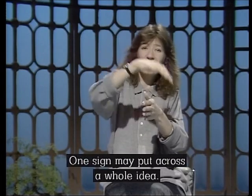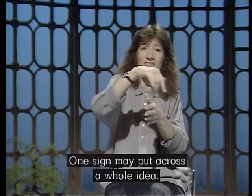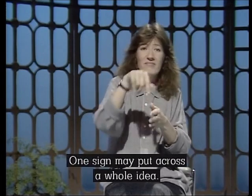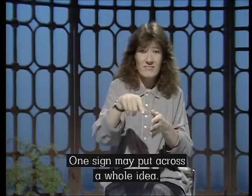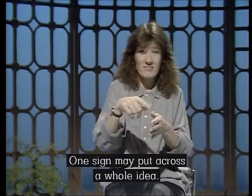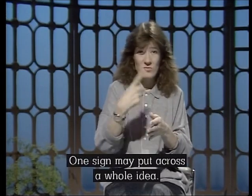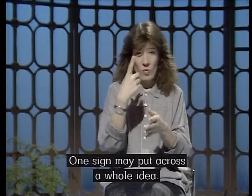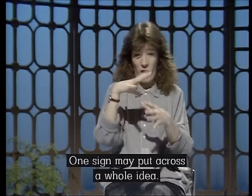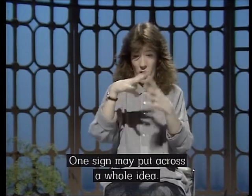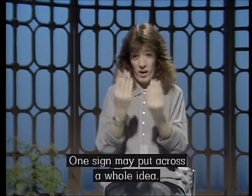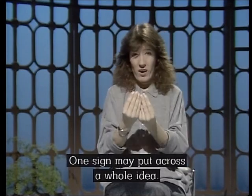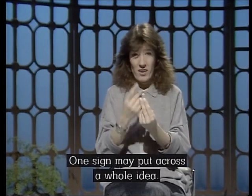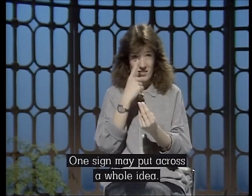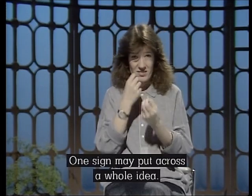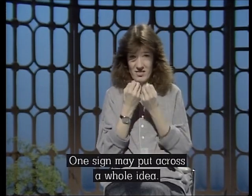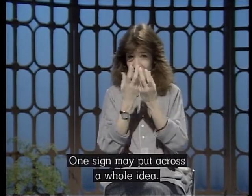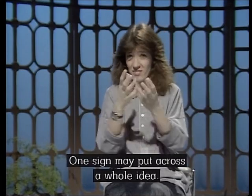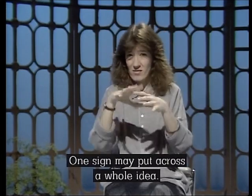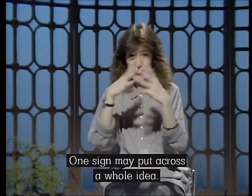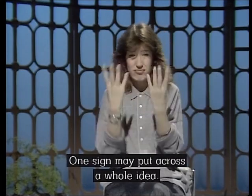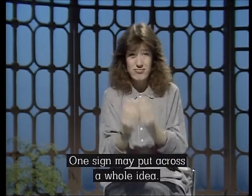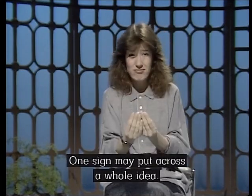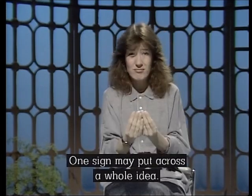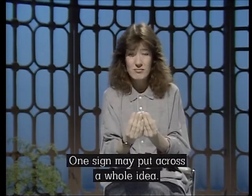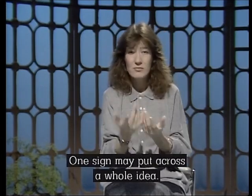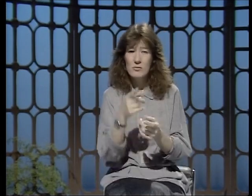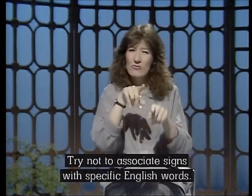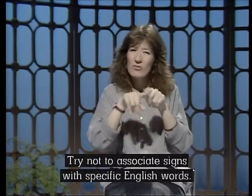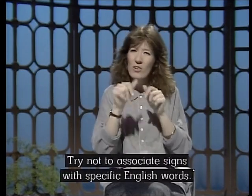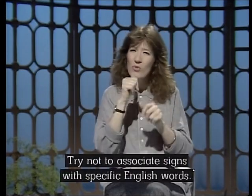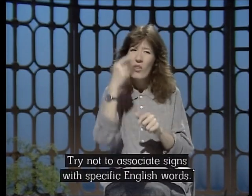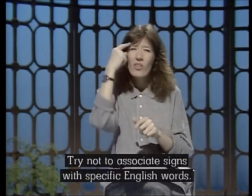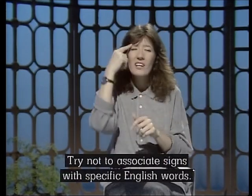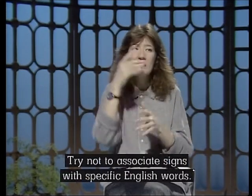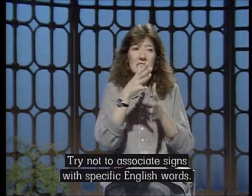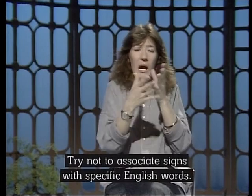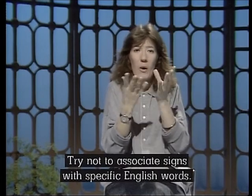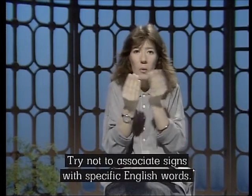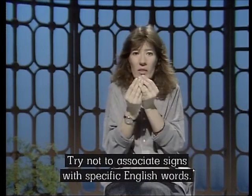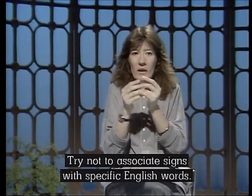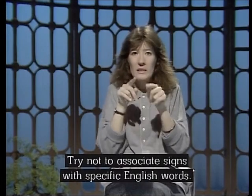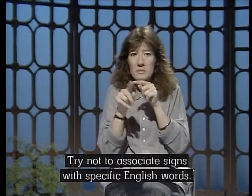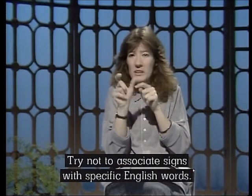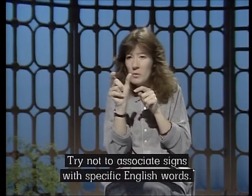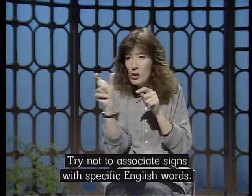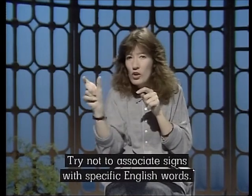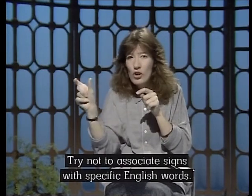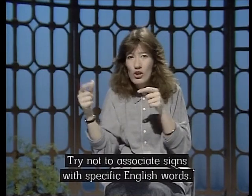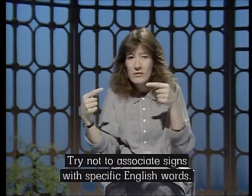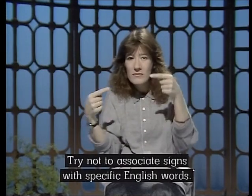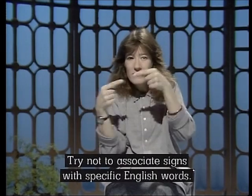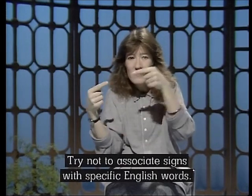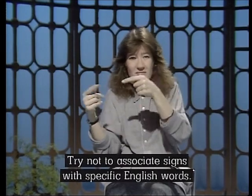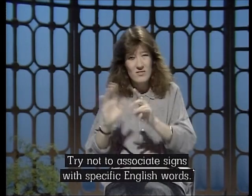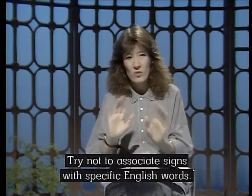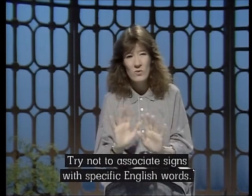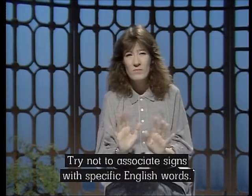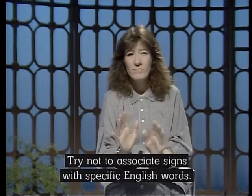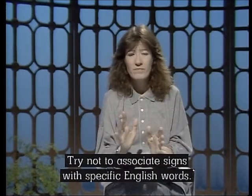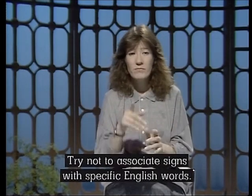With one sign, you may be putting across a whole idea. Try not to associate signs with specific English words. Try